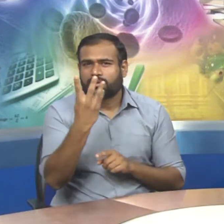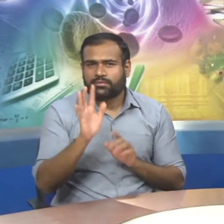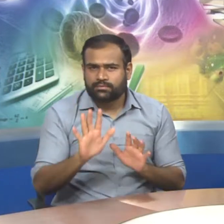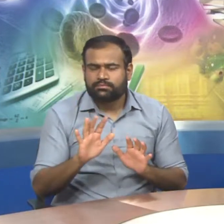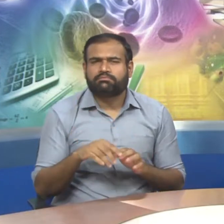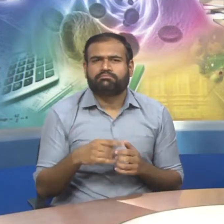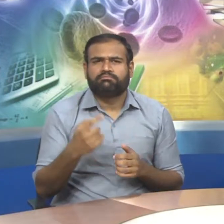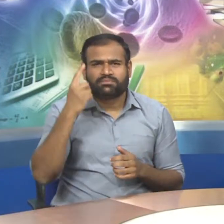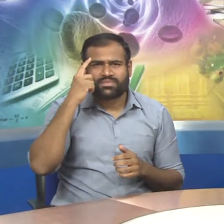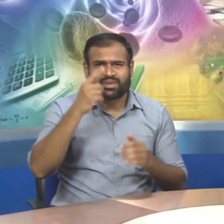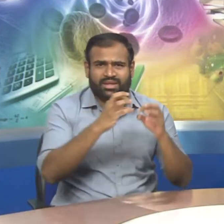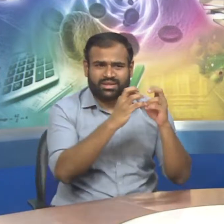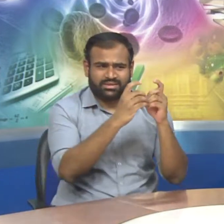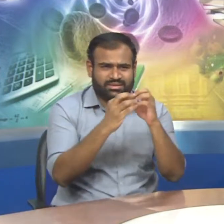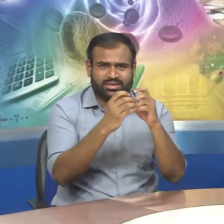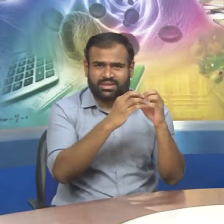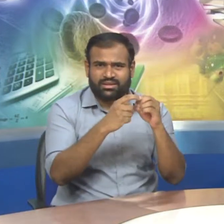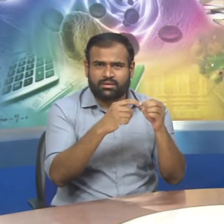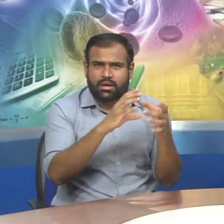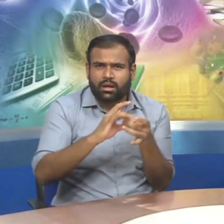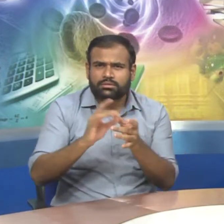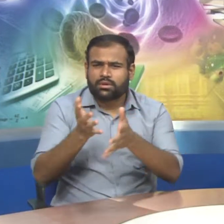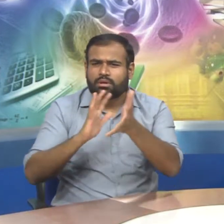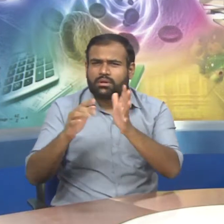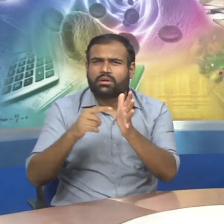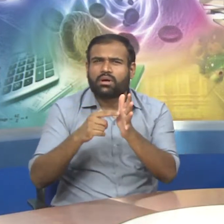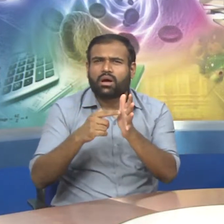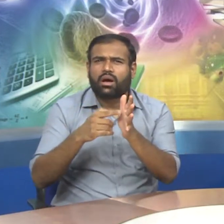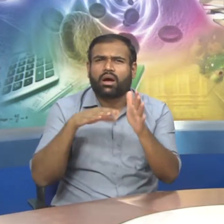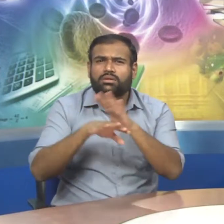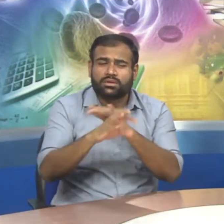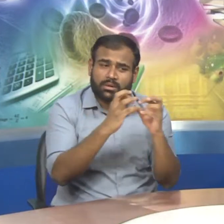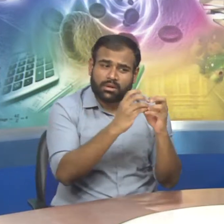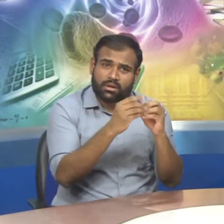Oh, now this is another question. Give 4 examples of use of finger spelling in sign.